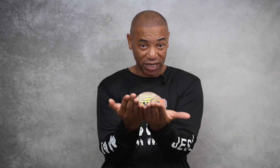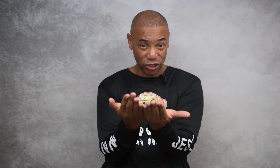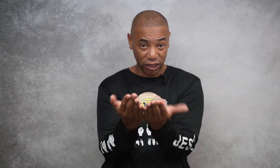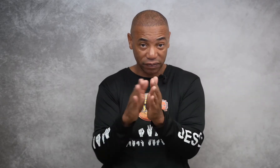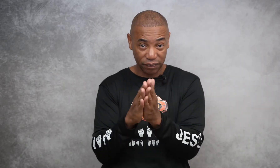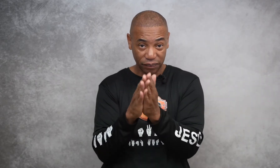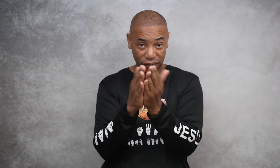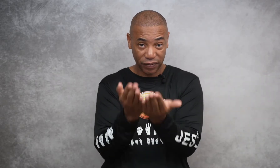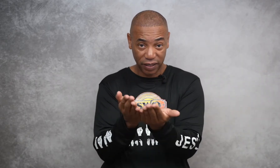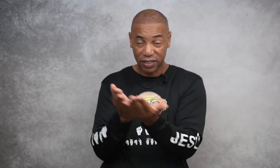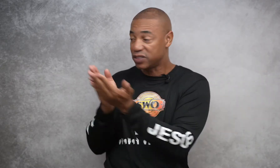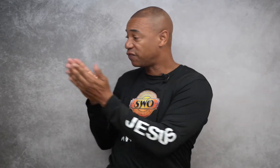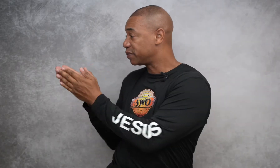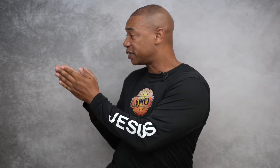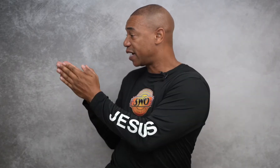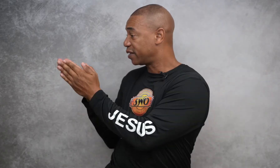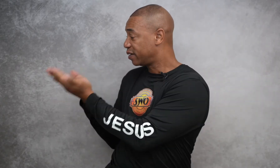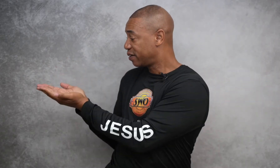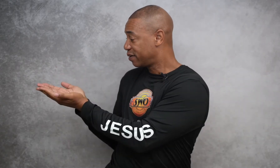touching. This is it from the side.